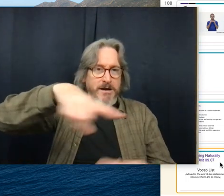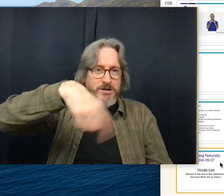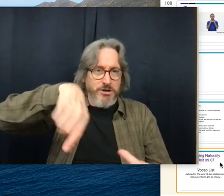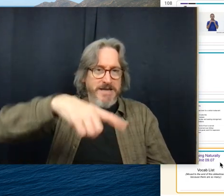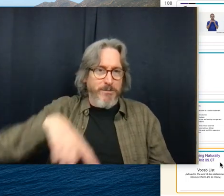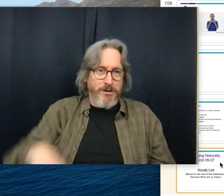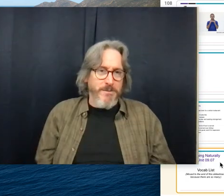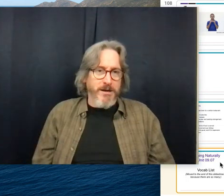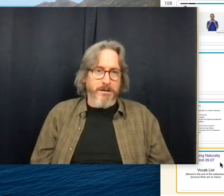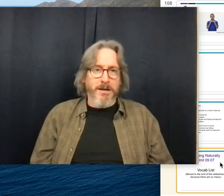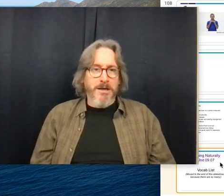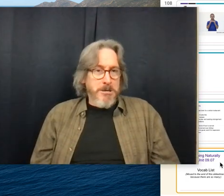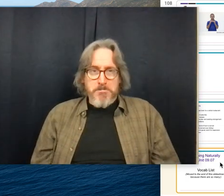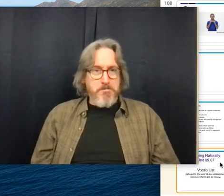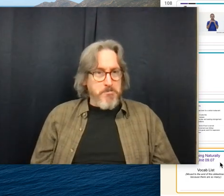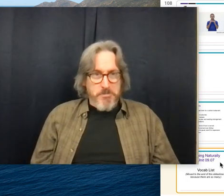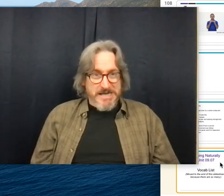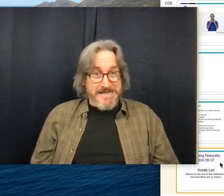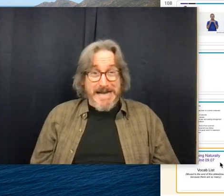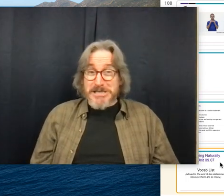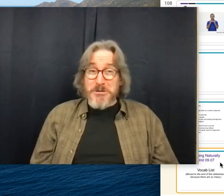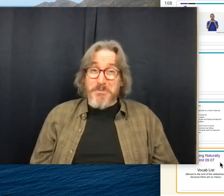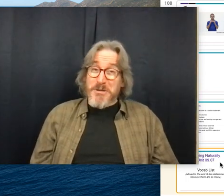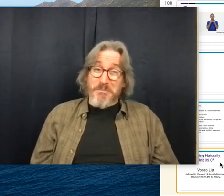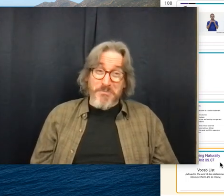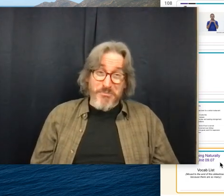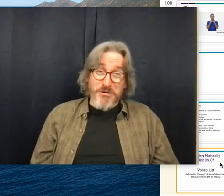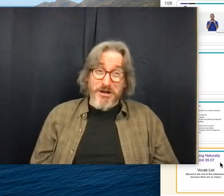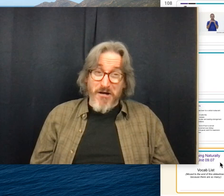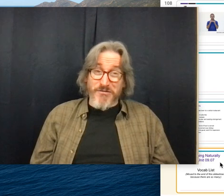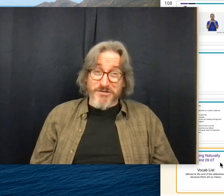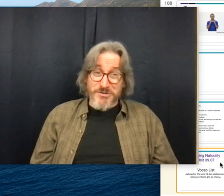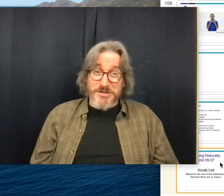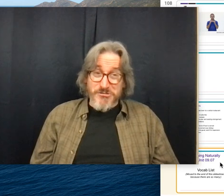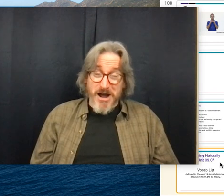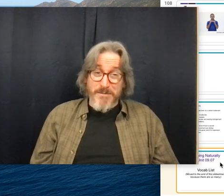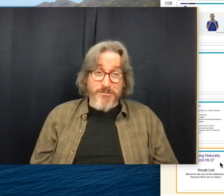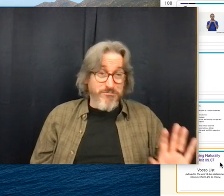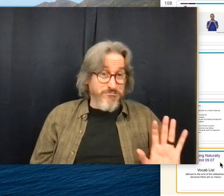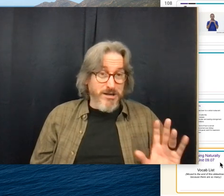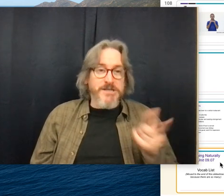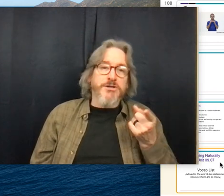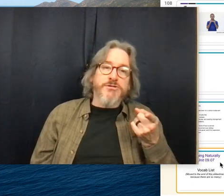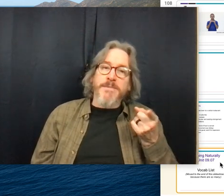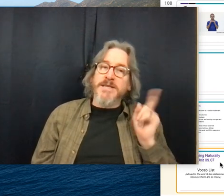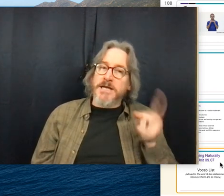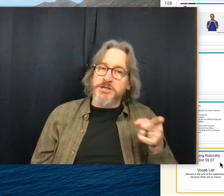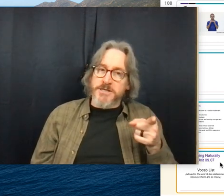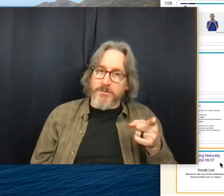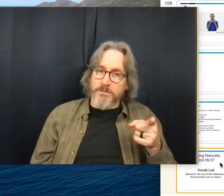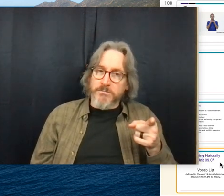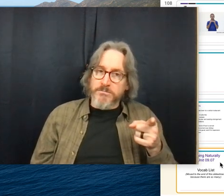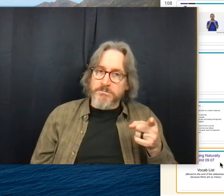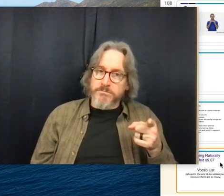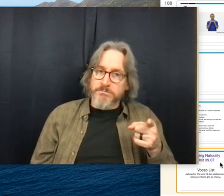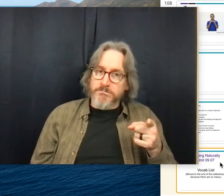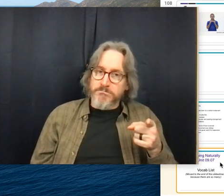head on a turntable in the middle. Because that's going to be pretty awful to describe, unless you're describing the kitchen